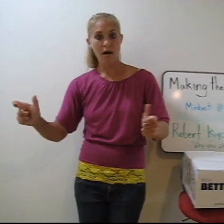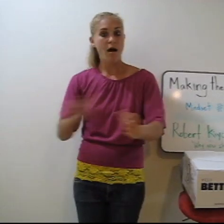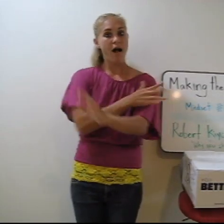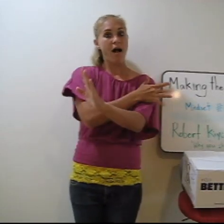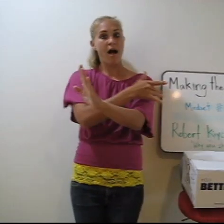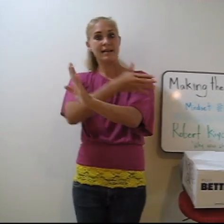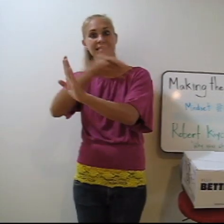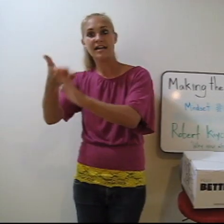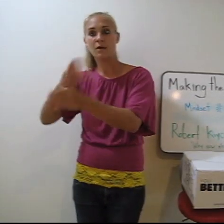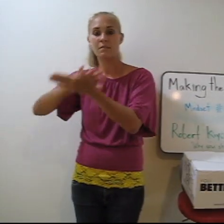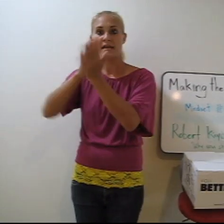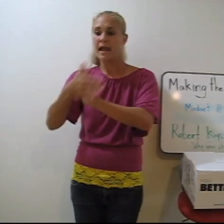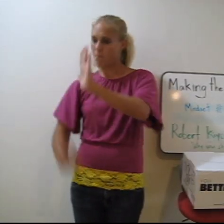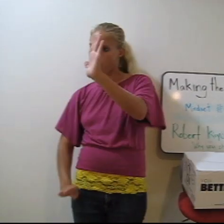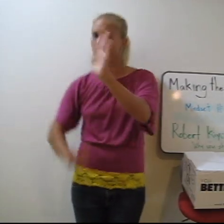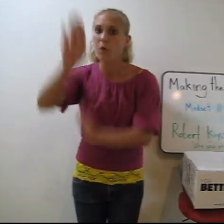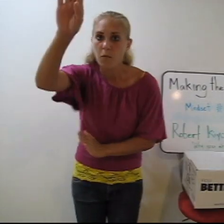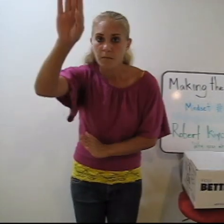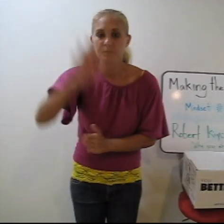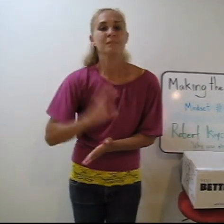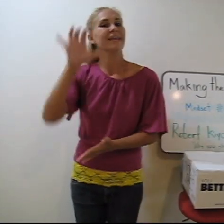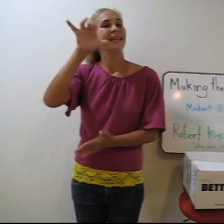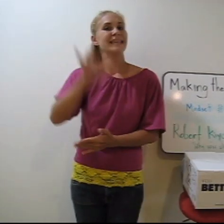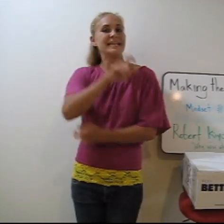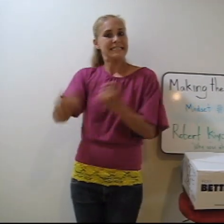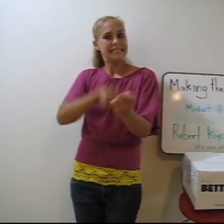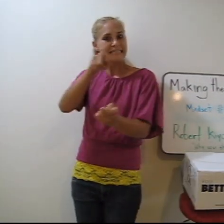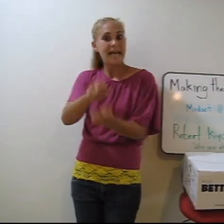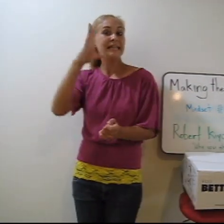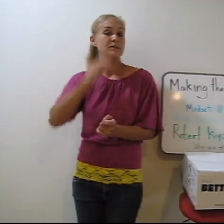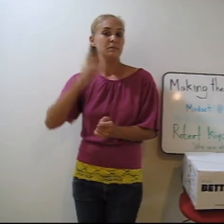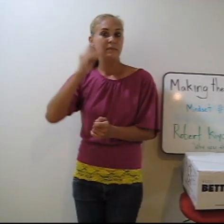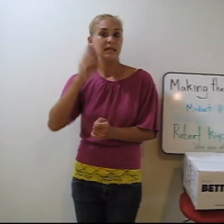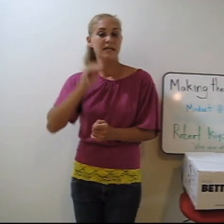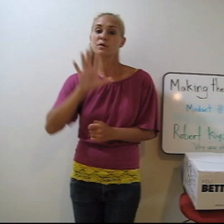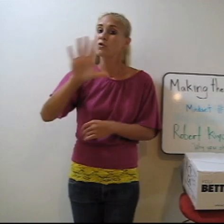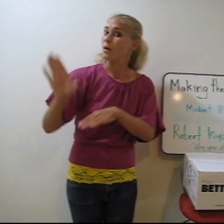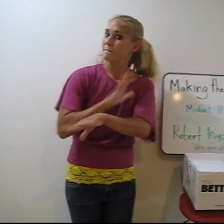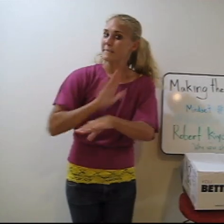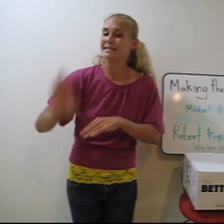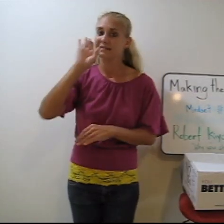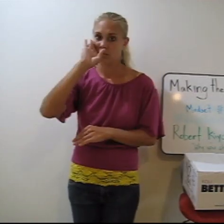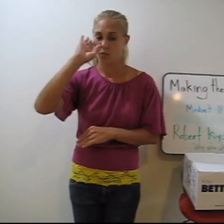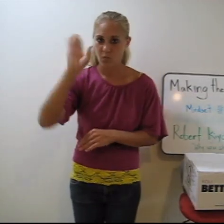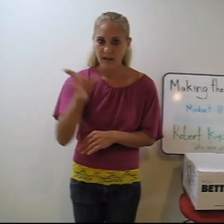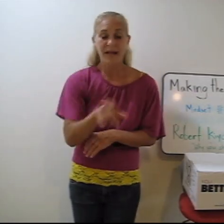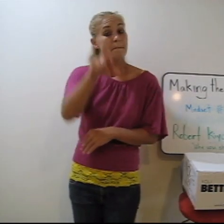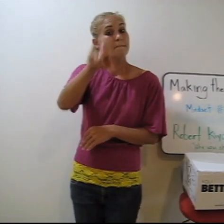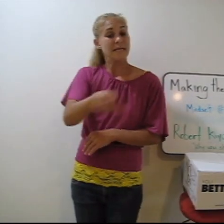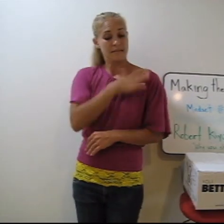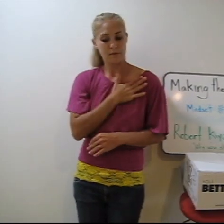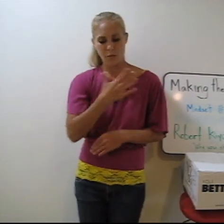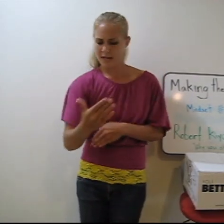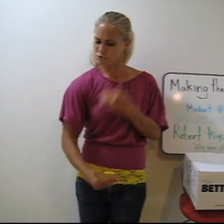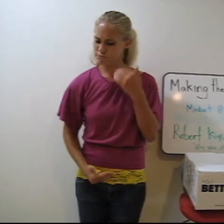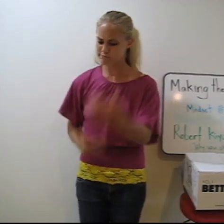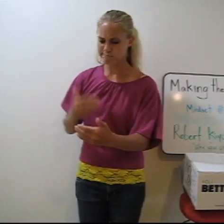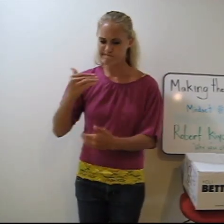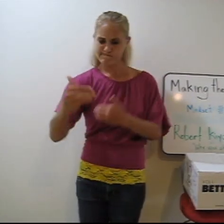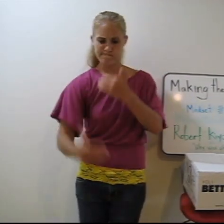critical mass. That is exactly what you will experience building your business, and you'll have to be willing to keep on keeping on.